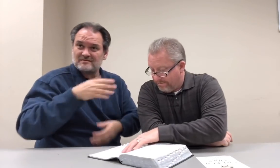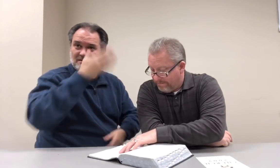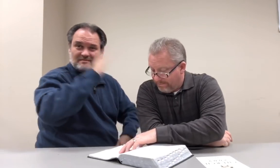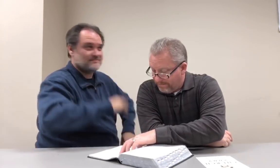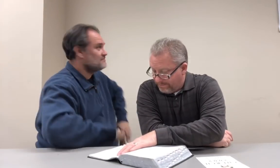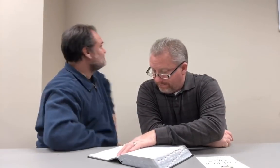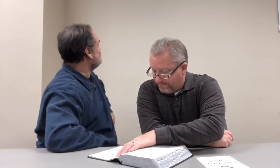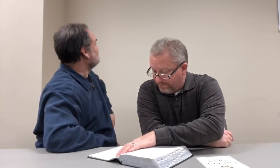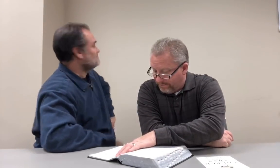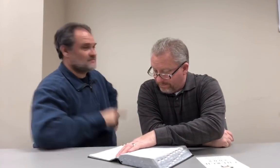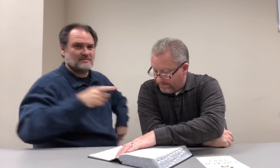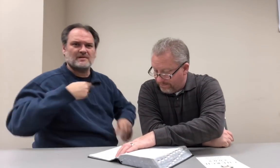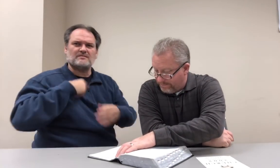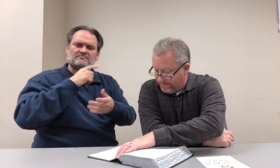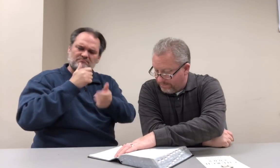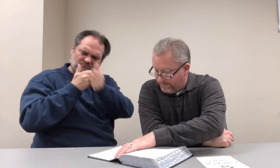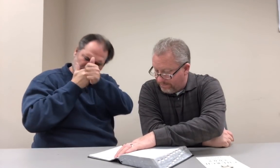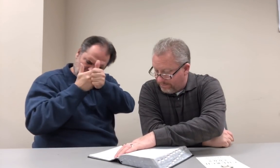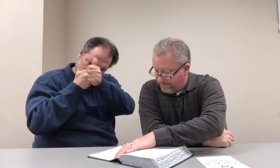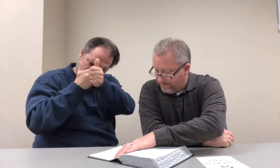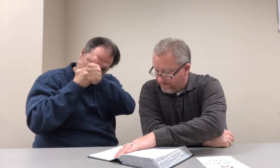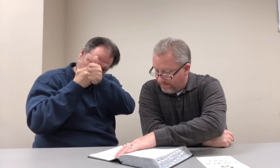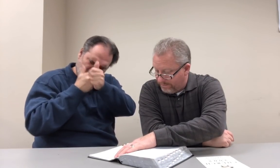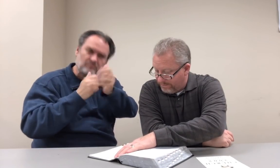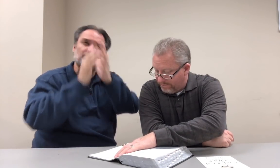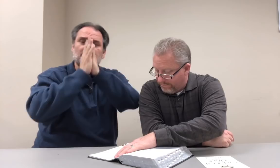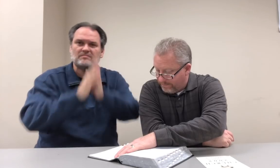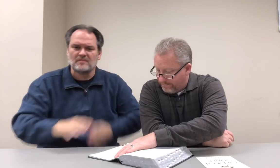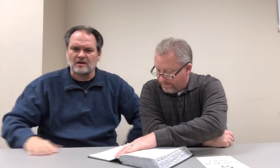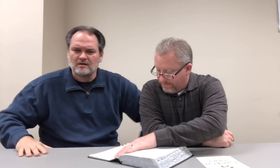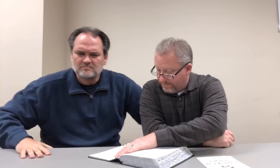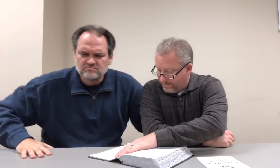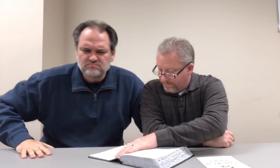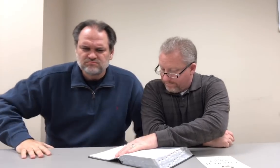15. This is the only one we're going to go through about God returning and their love. Just